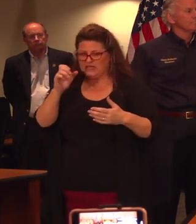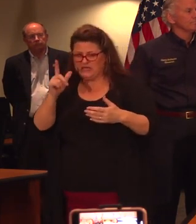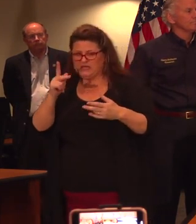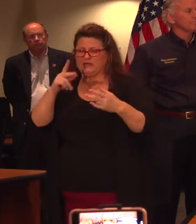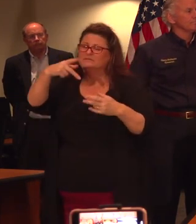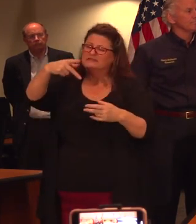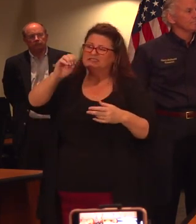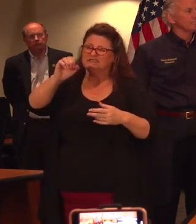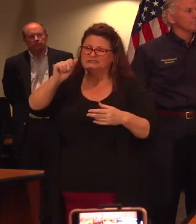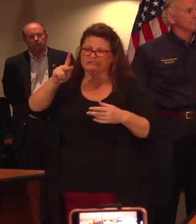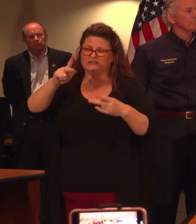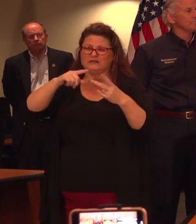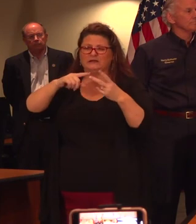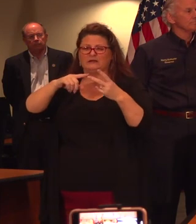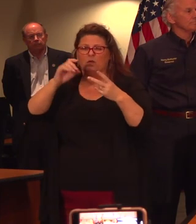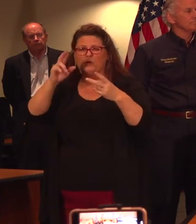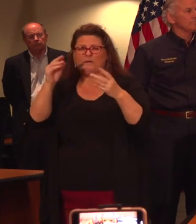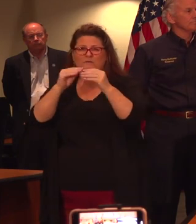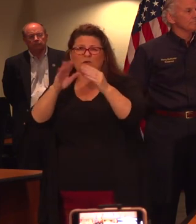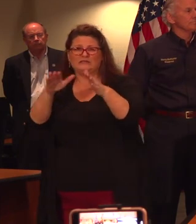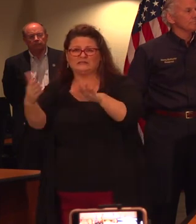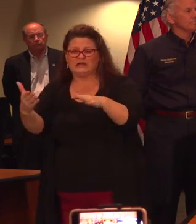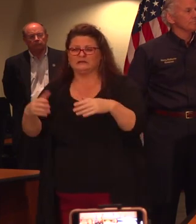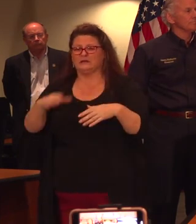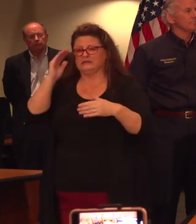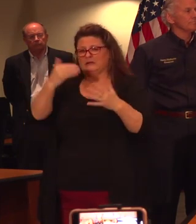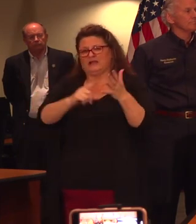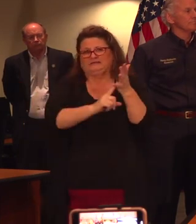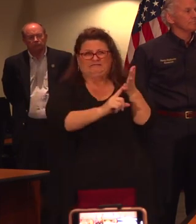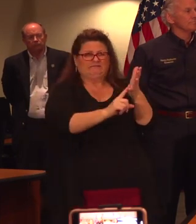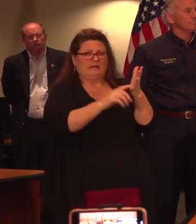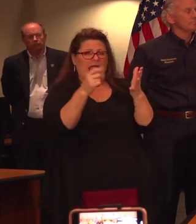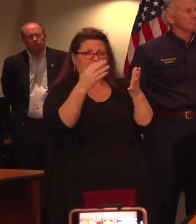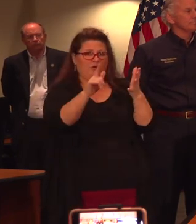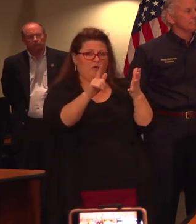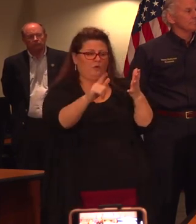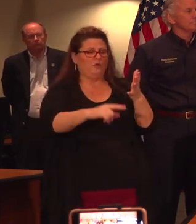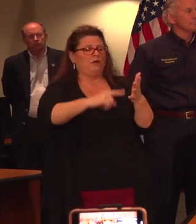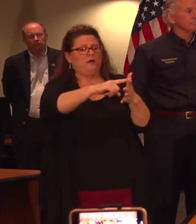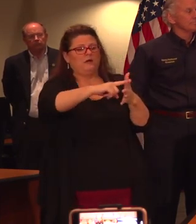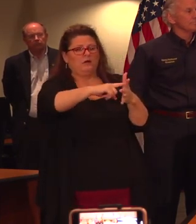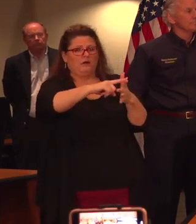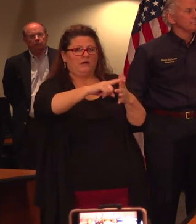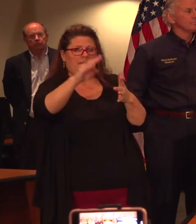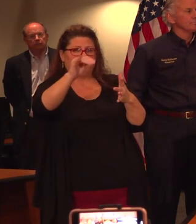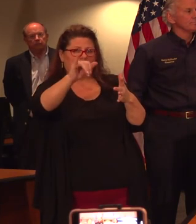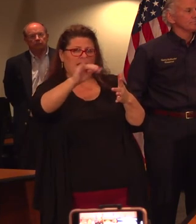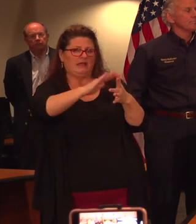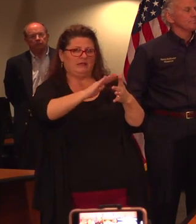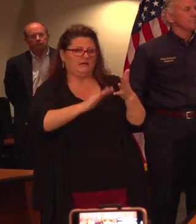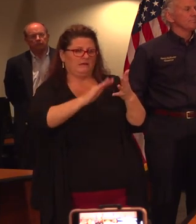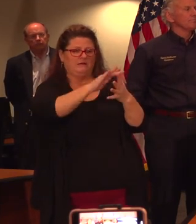around the end of April or the beginning of May. That curve can move a little bit from day to day based on, it's based